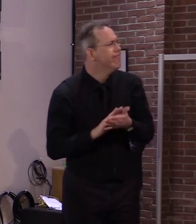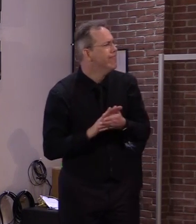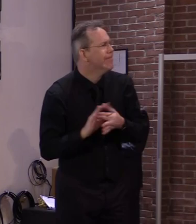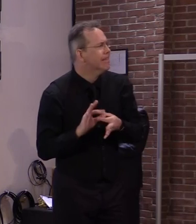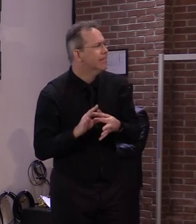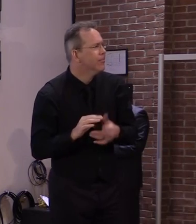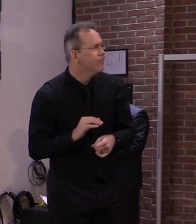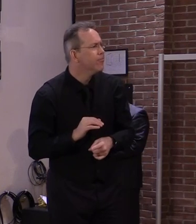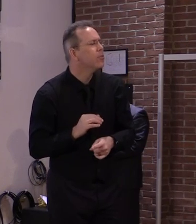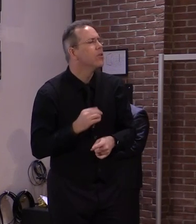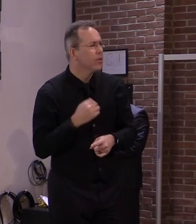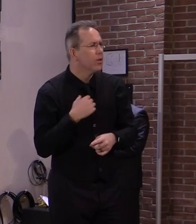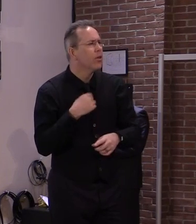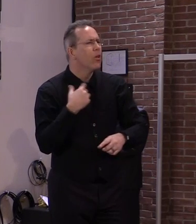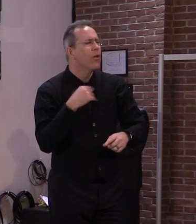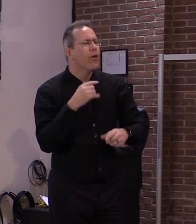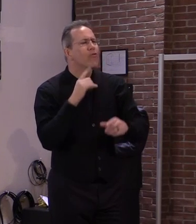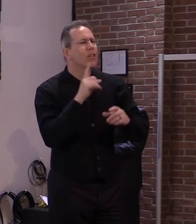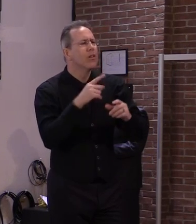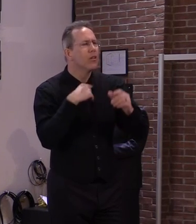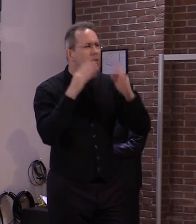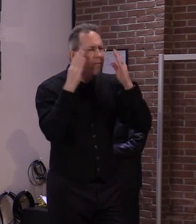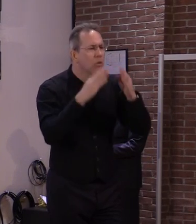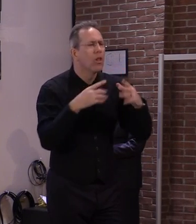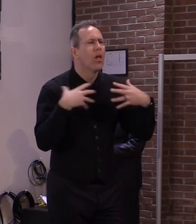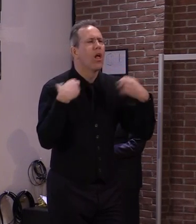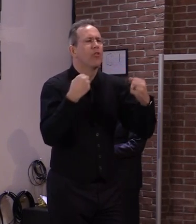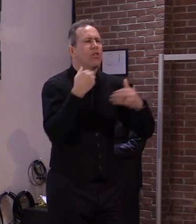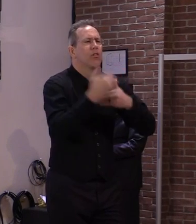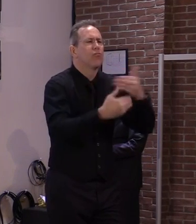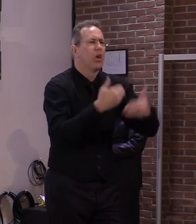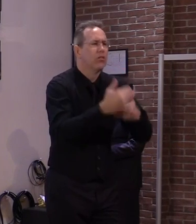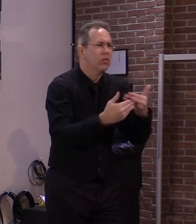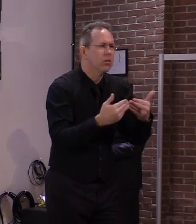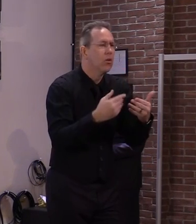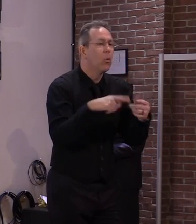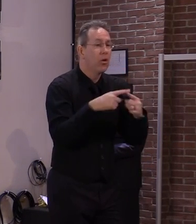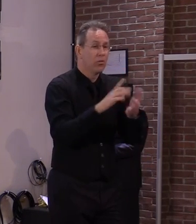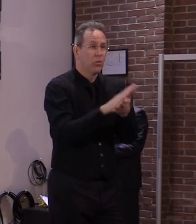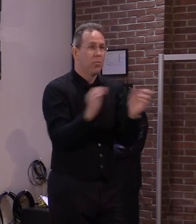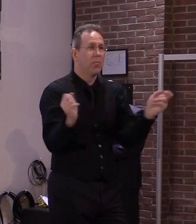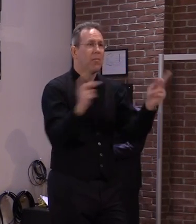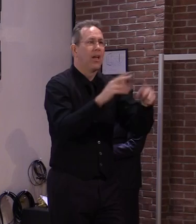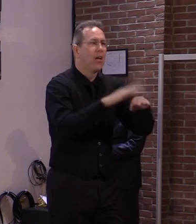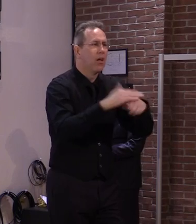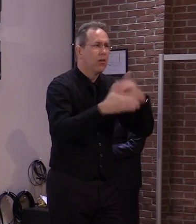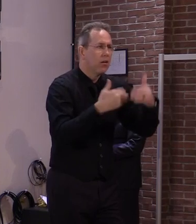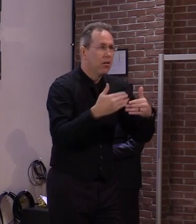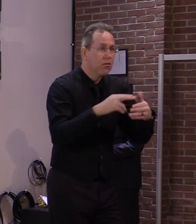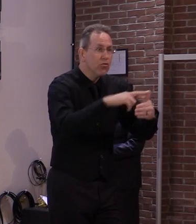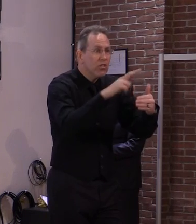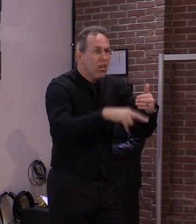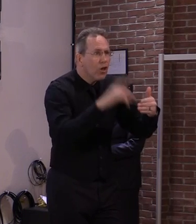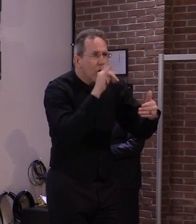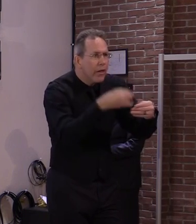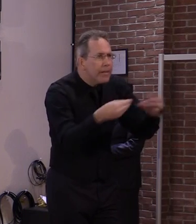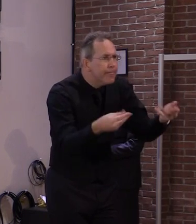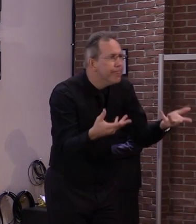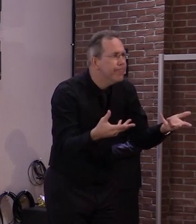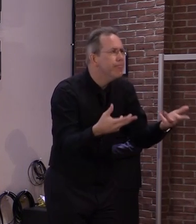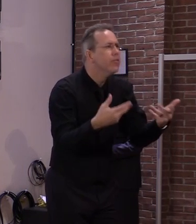phase. I think Vermont is in a special place to do that, considering our conditions are so